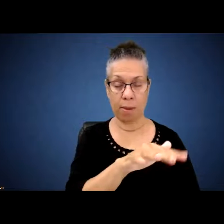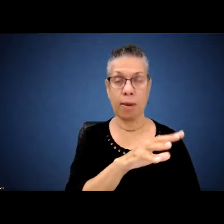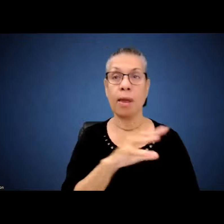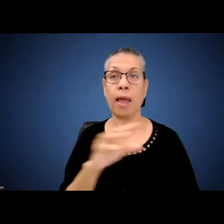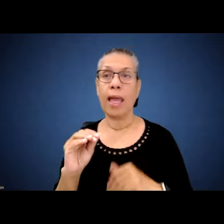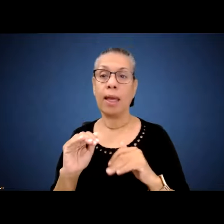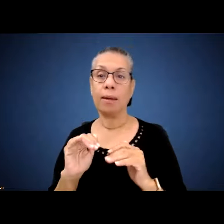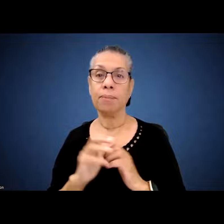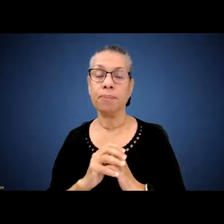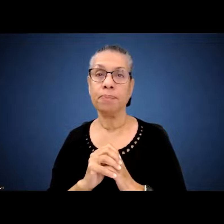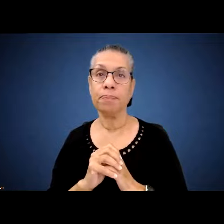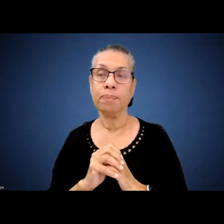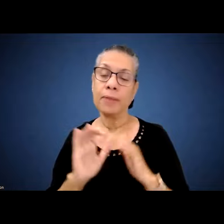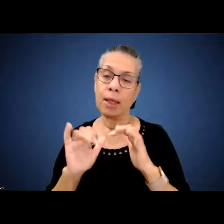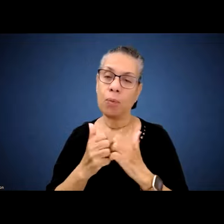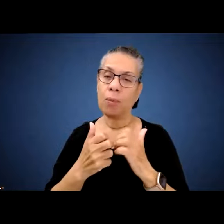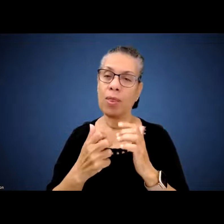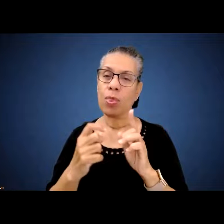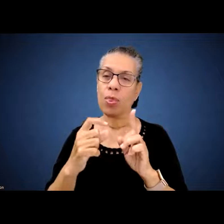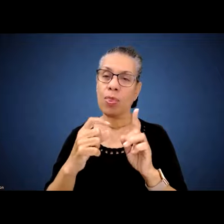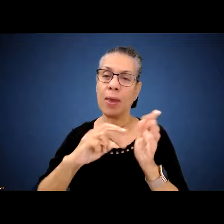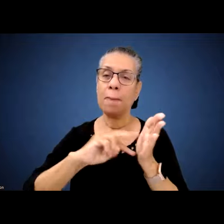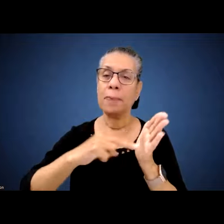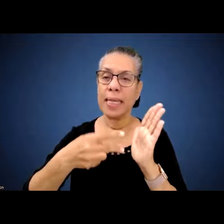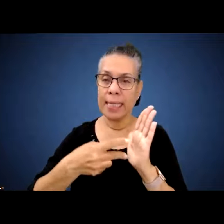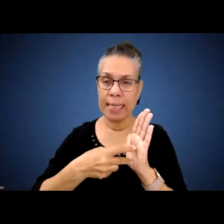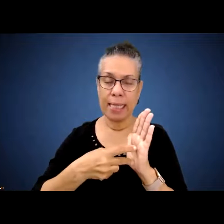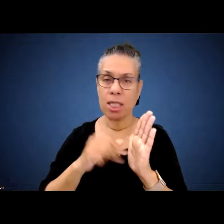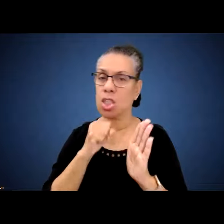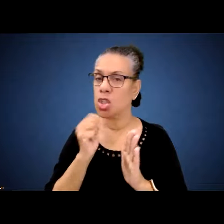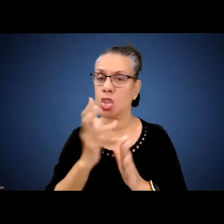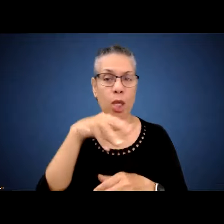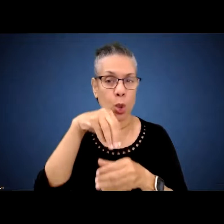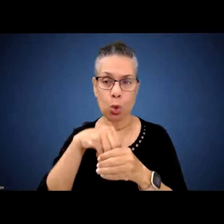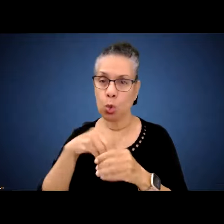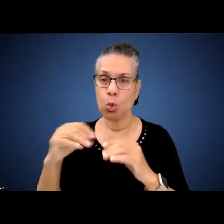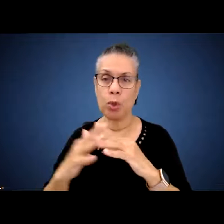in which the definition does not include them.